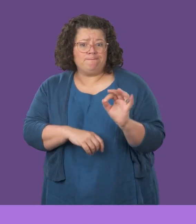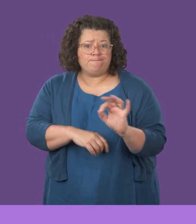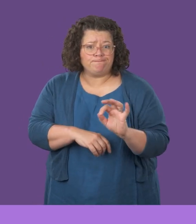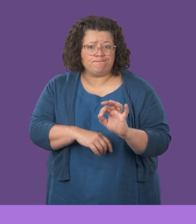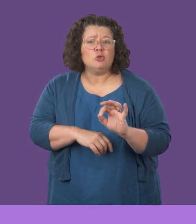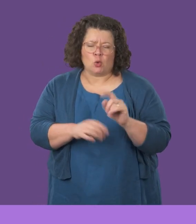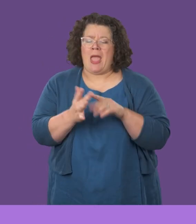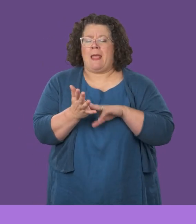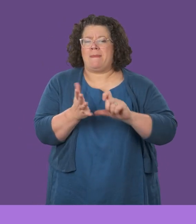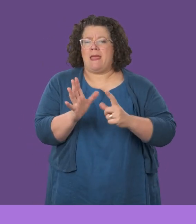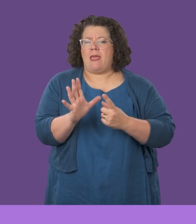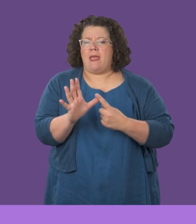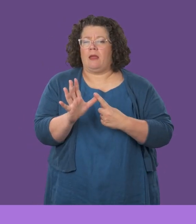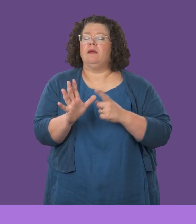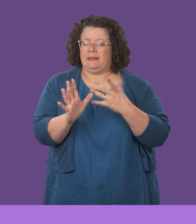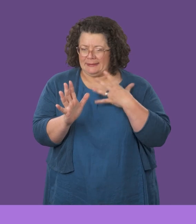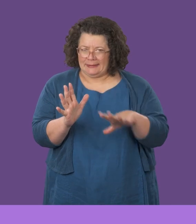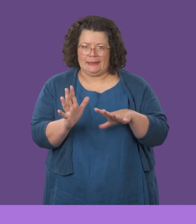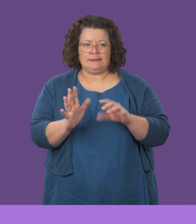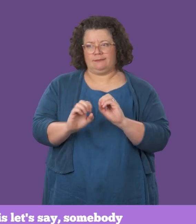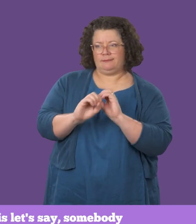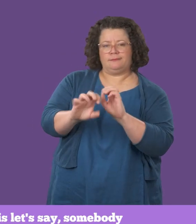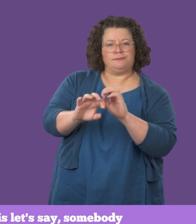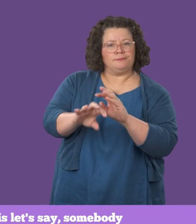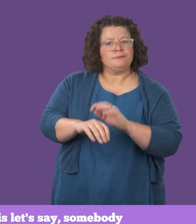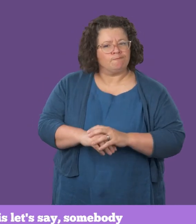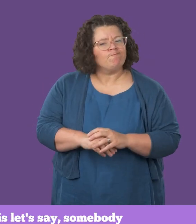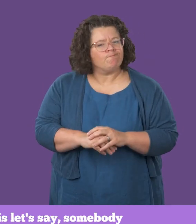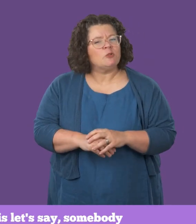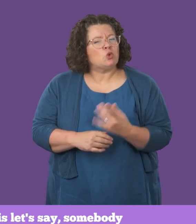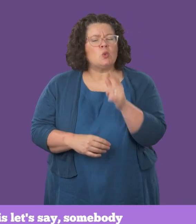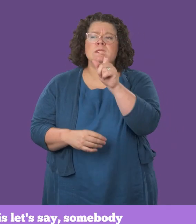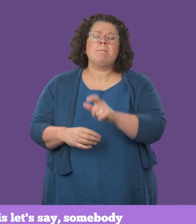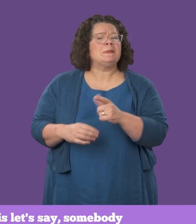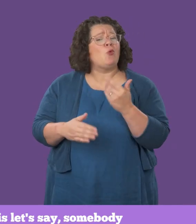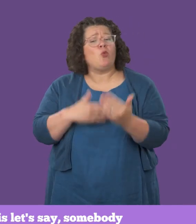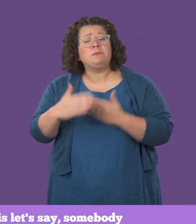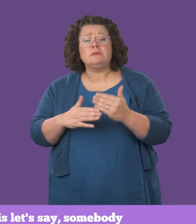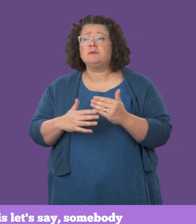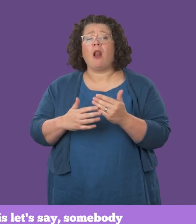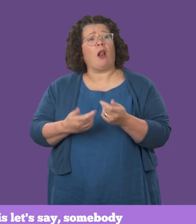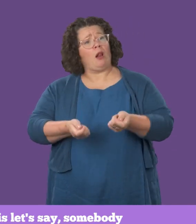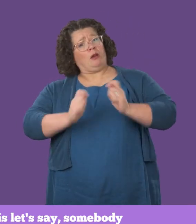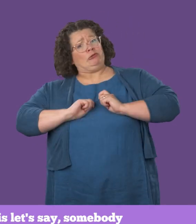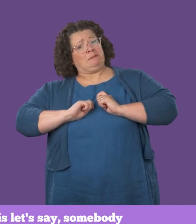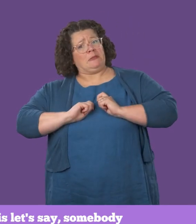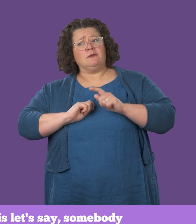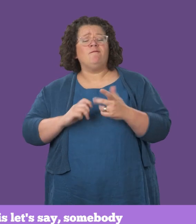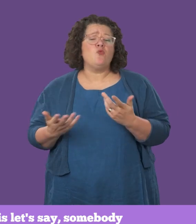an IMCA will need to be instructed. So what you might have is, let's say, somebody in hospital receiving treatment for a mental